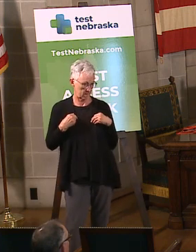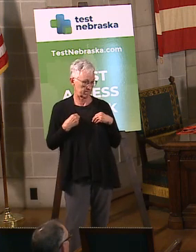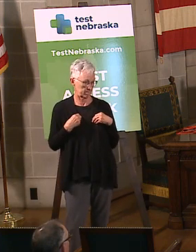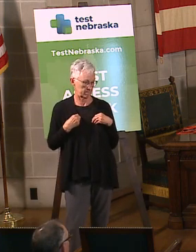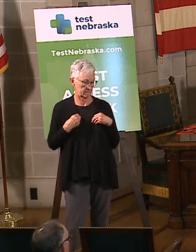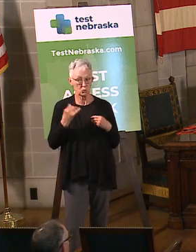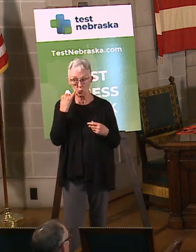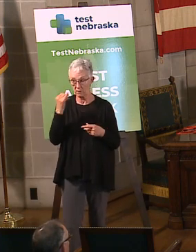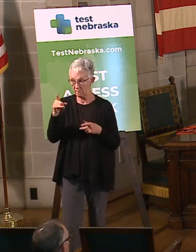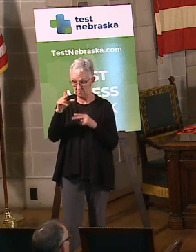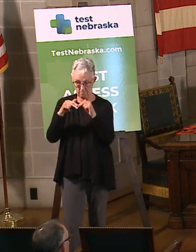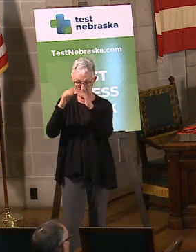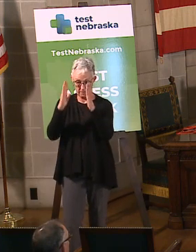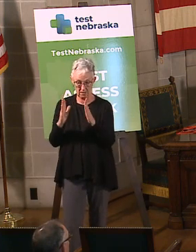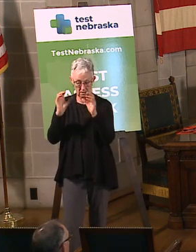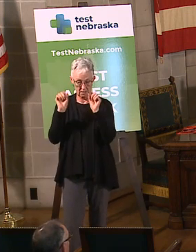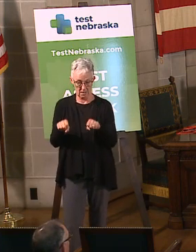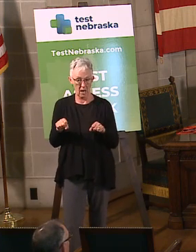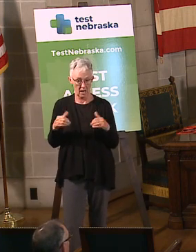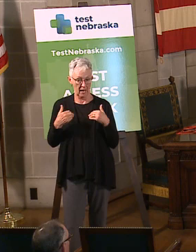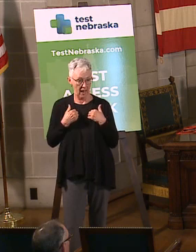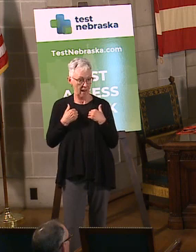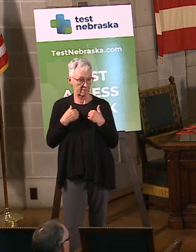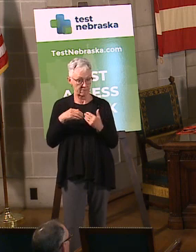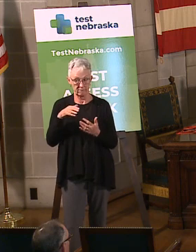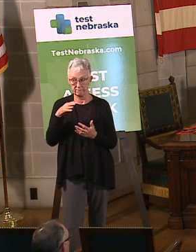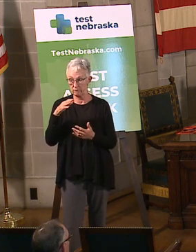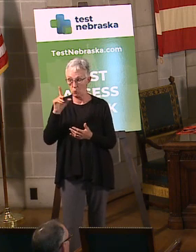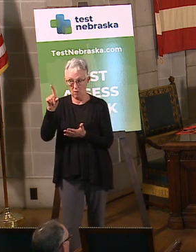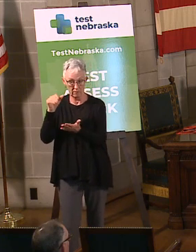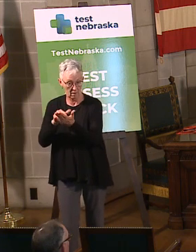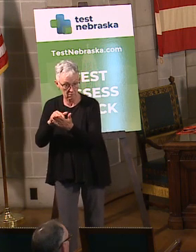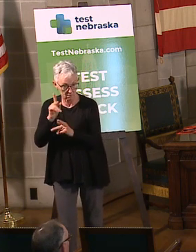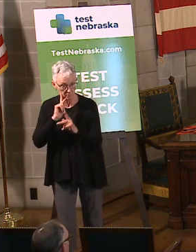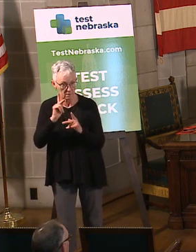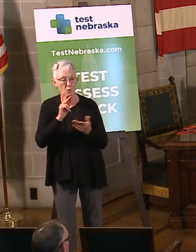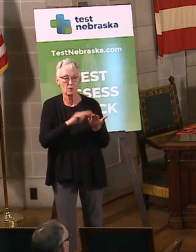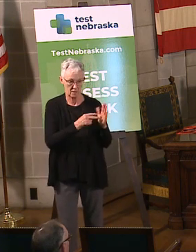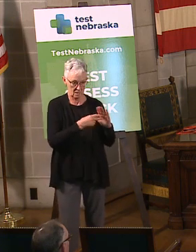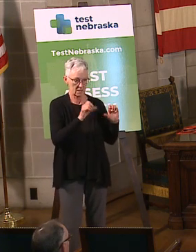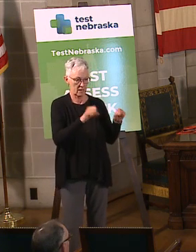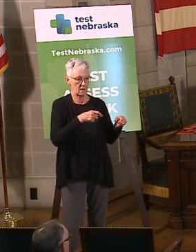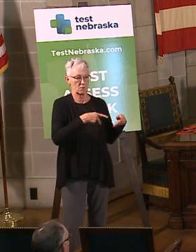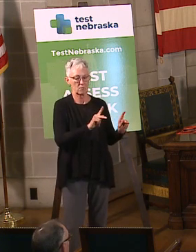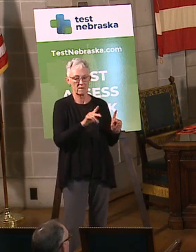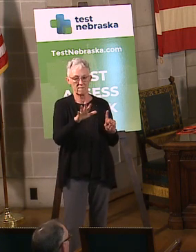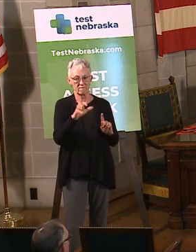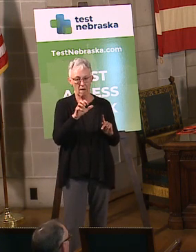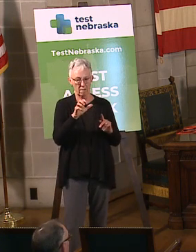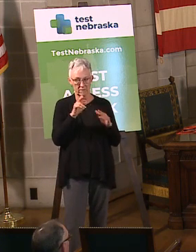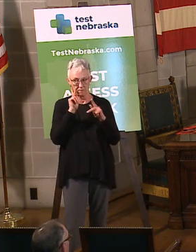same idea, groups of 6 people seated at a table, 6 feet between each table,